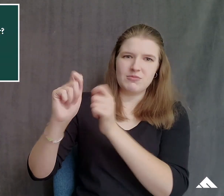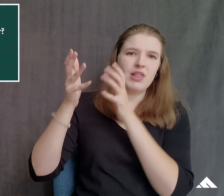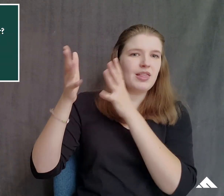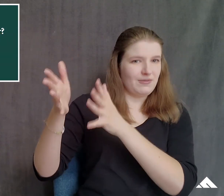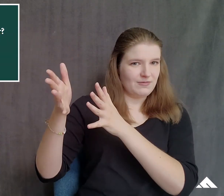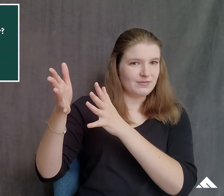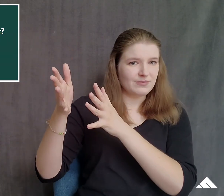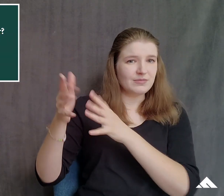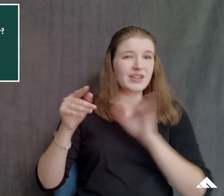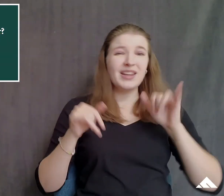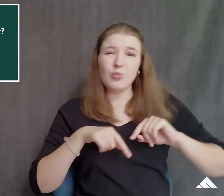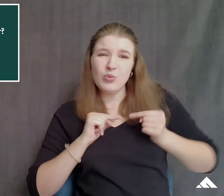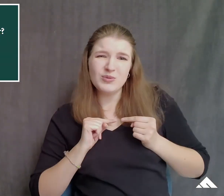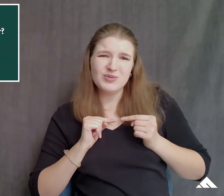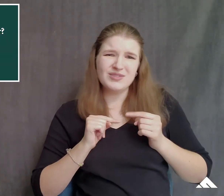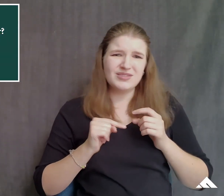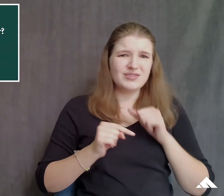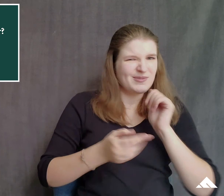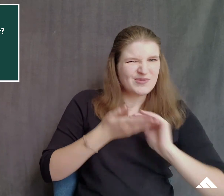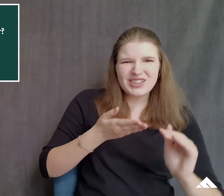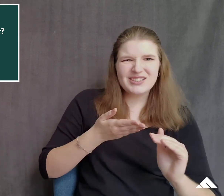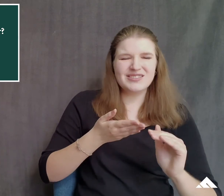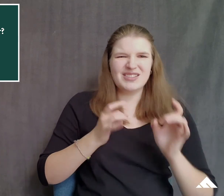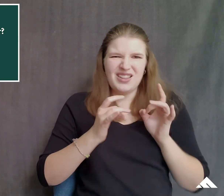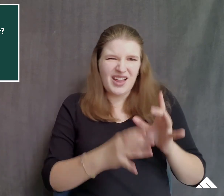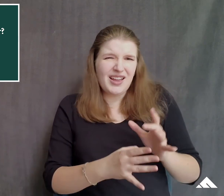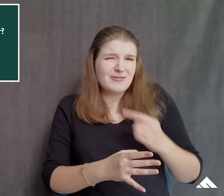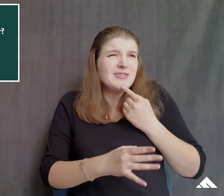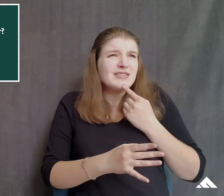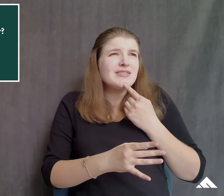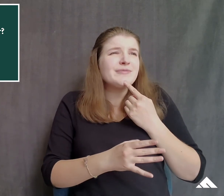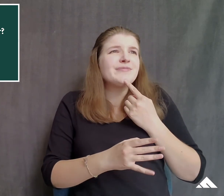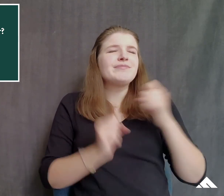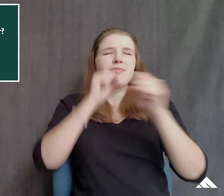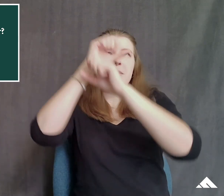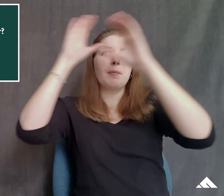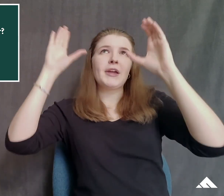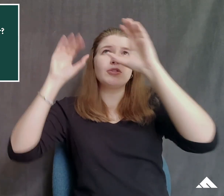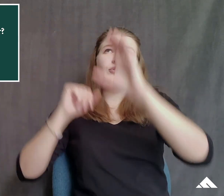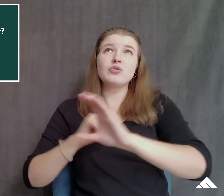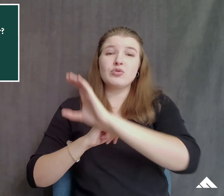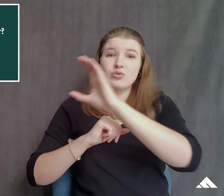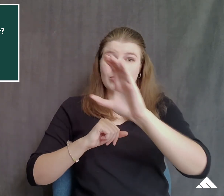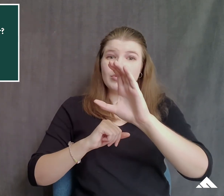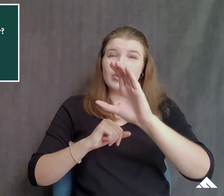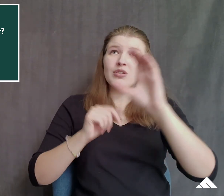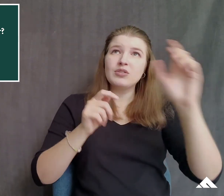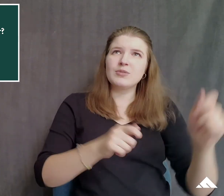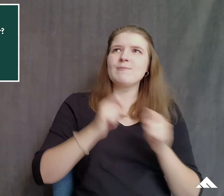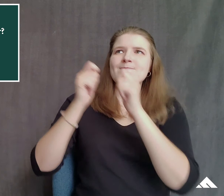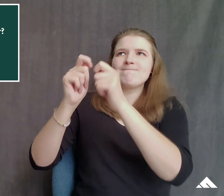Take the wound, take the unforgiveness, take the bitterness. Imagine yourself nailing it to the cross of Christ, the one who paid your debt and settled your account.